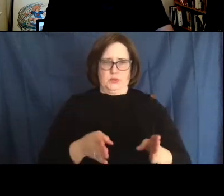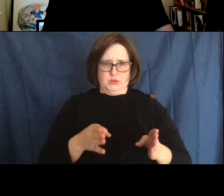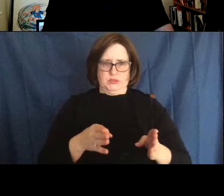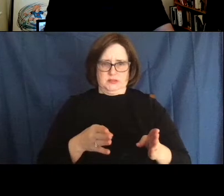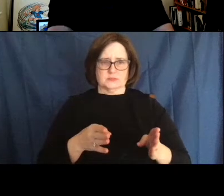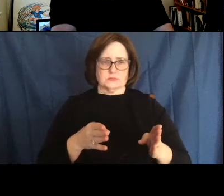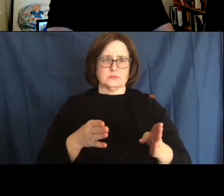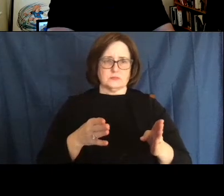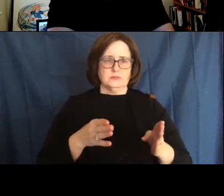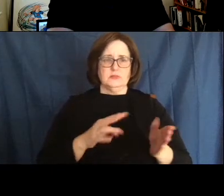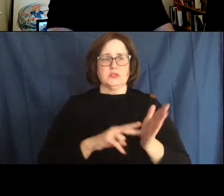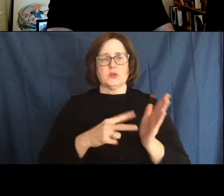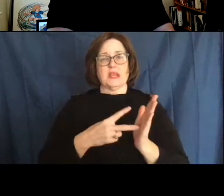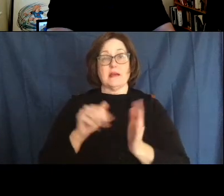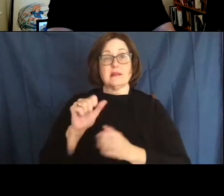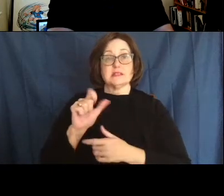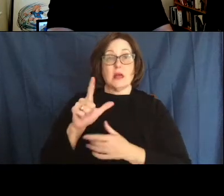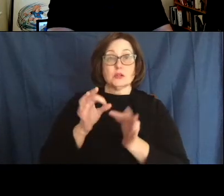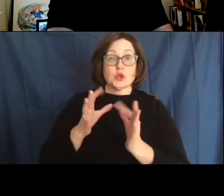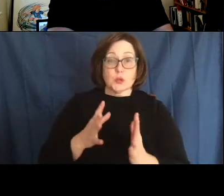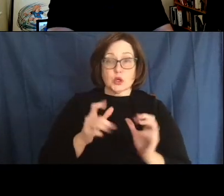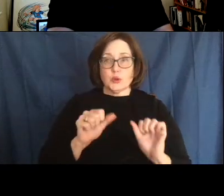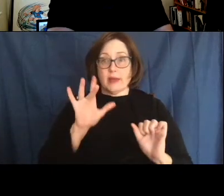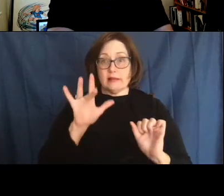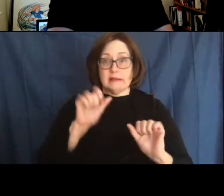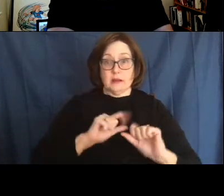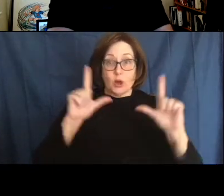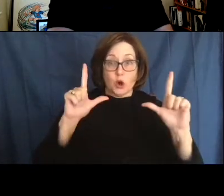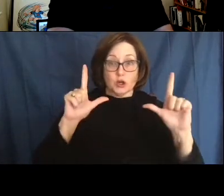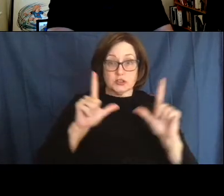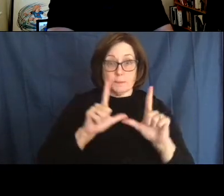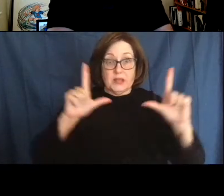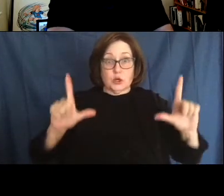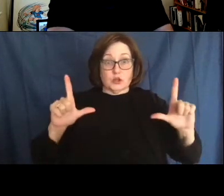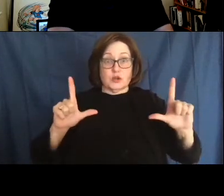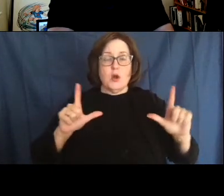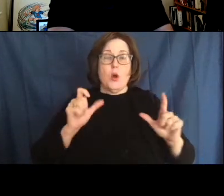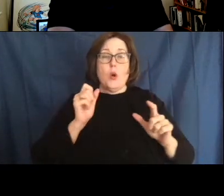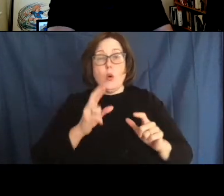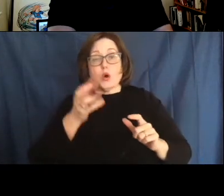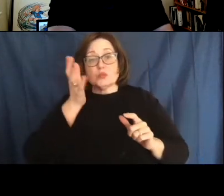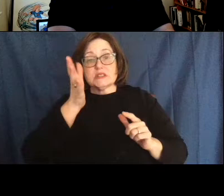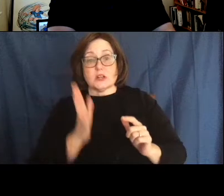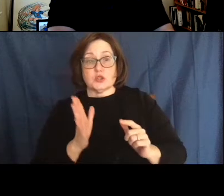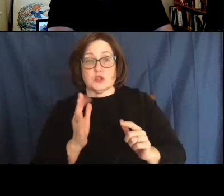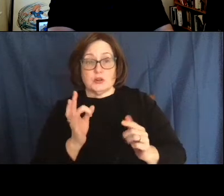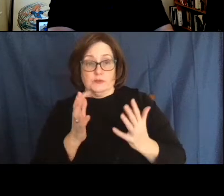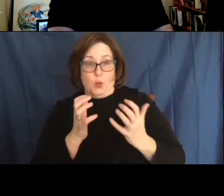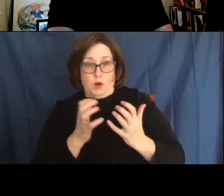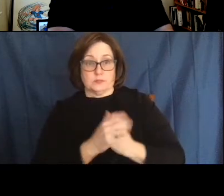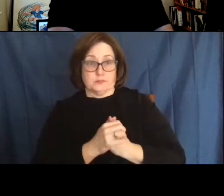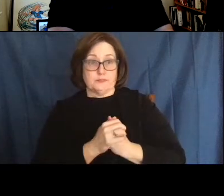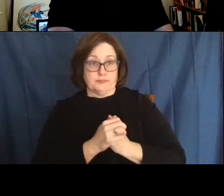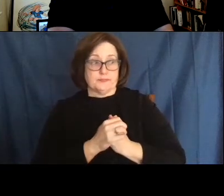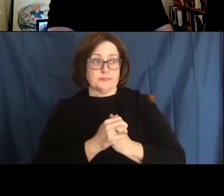interpreter's box if you'd like, or any of the presenters' boxes if you'd like. I'd also like to introduce you to